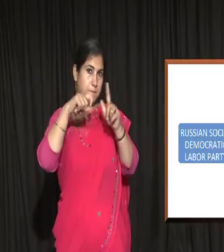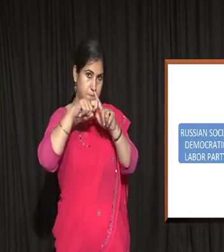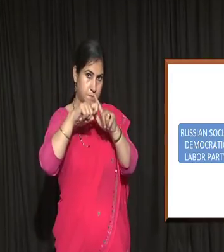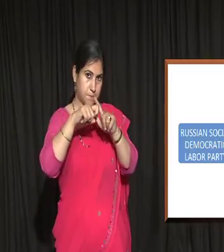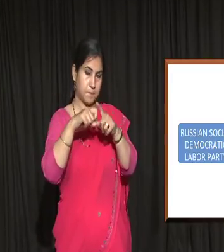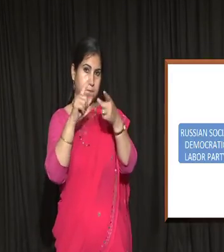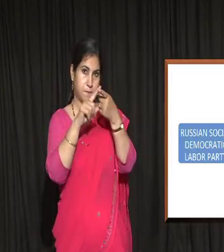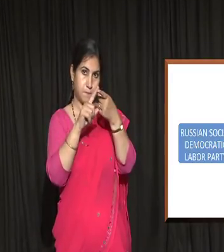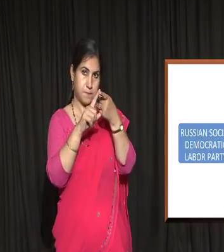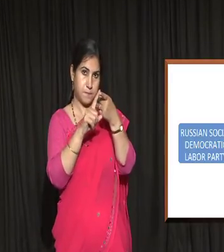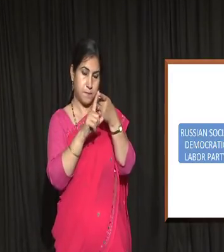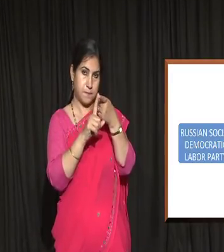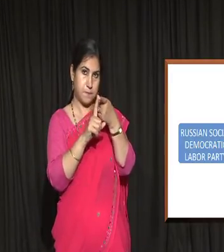and the other term is